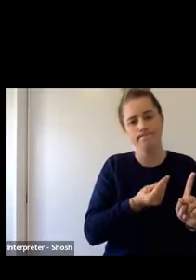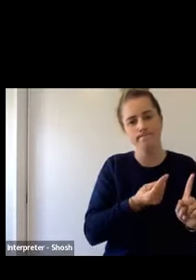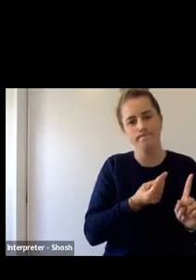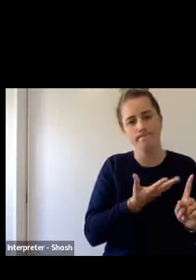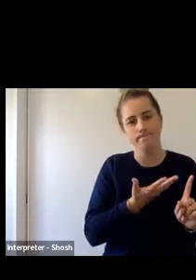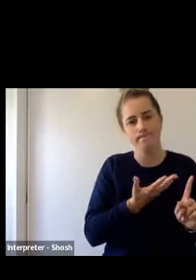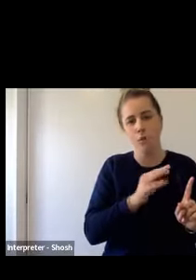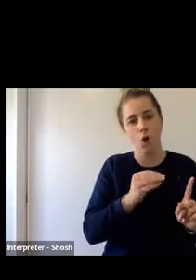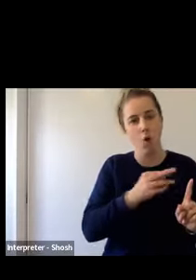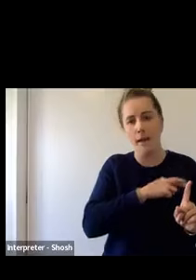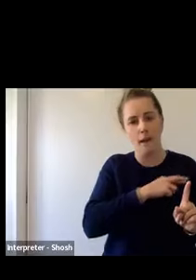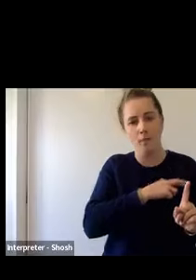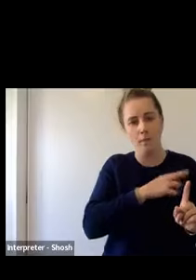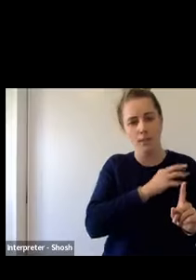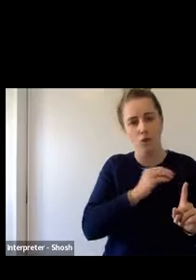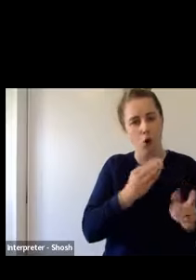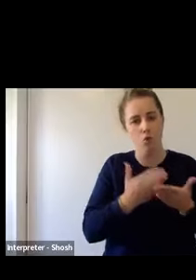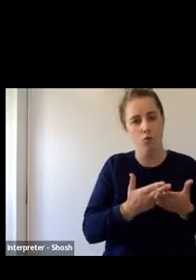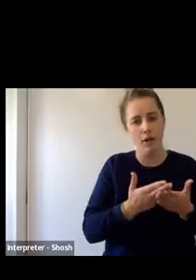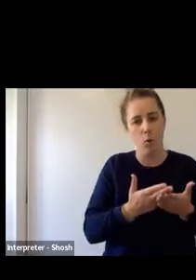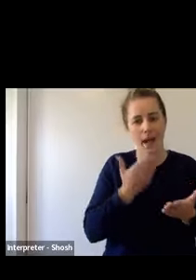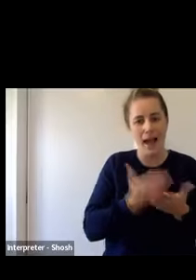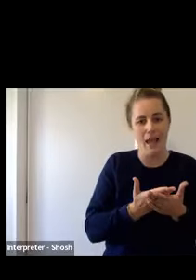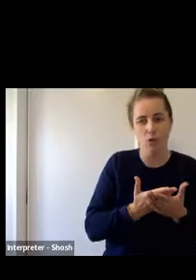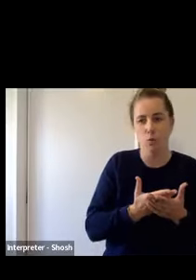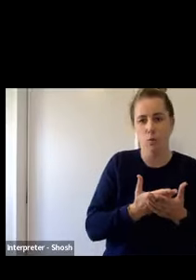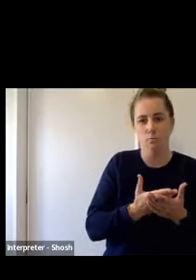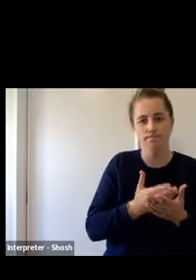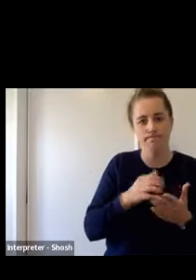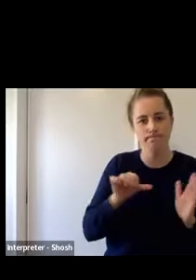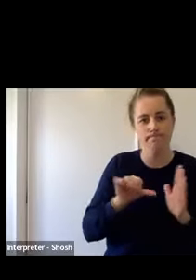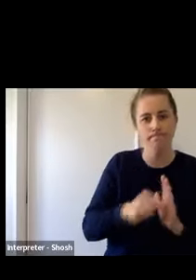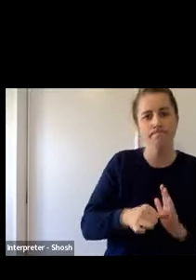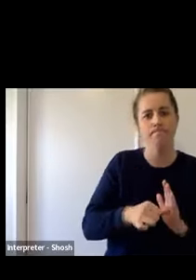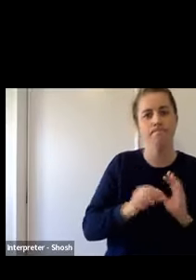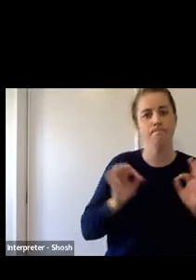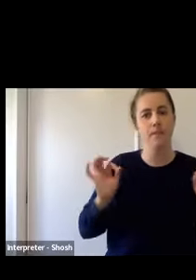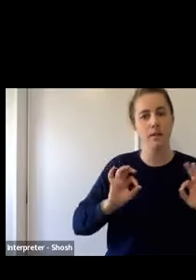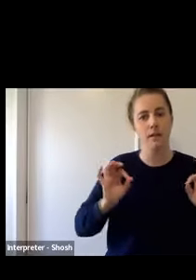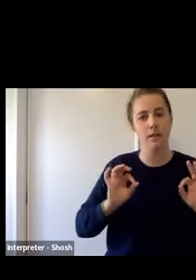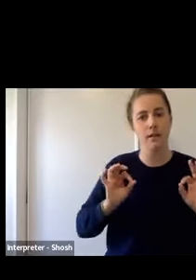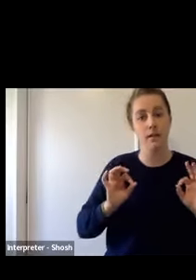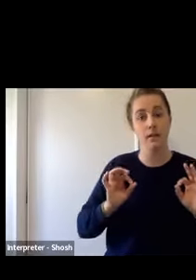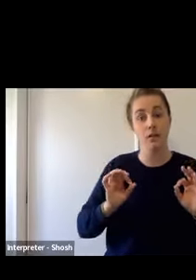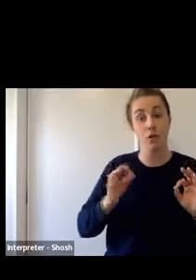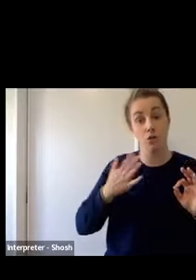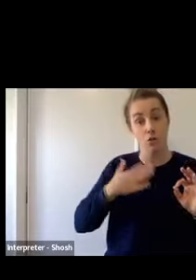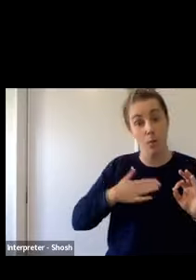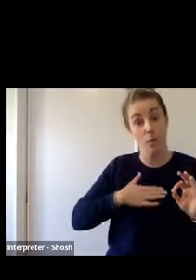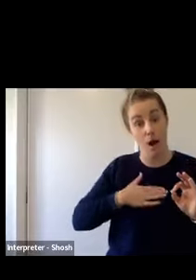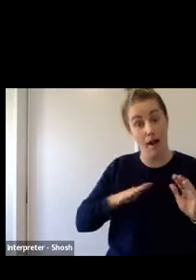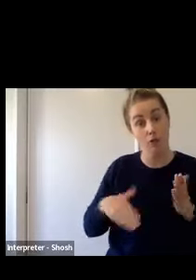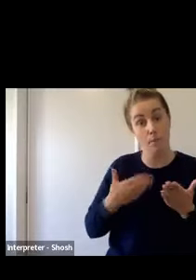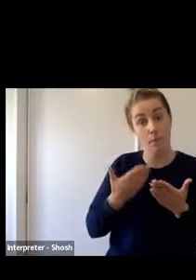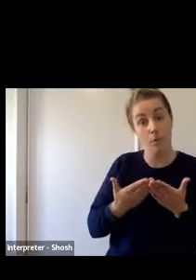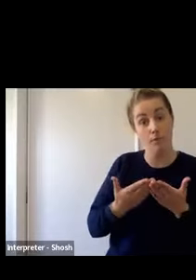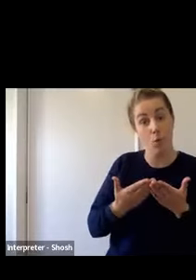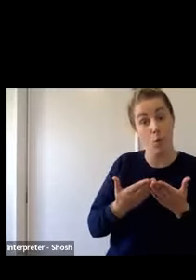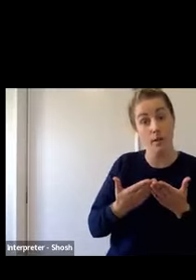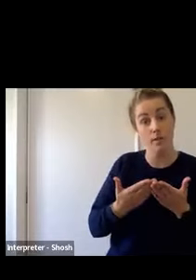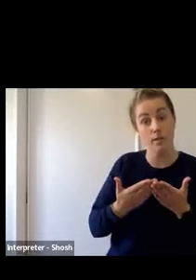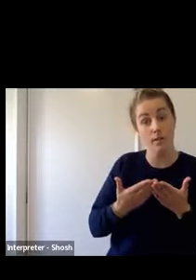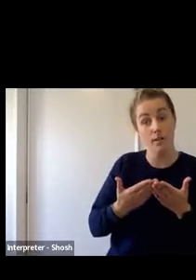accountability and has no teeth. And so putting forward a half-baked